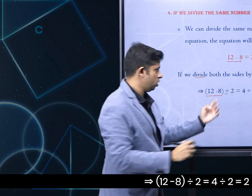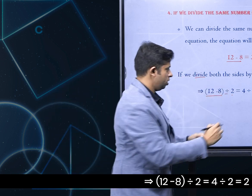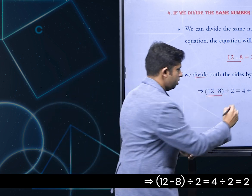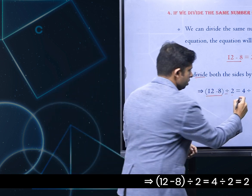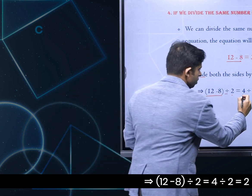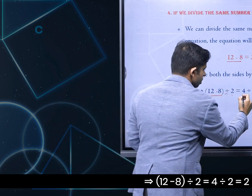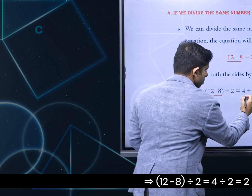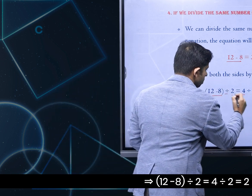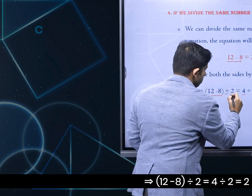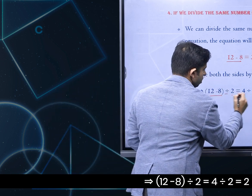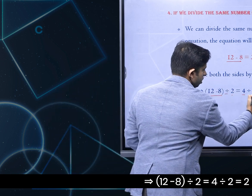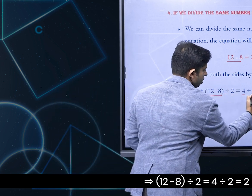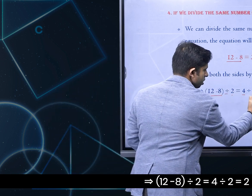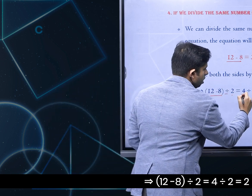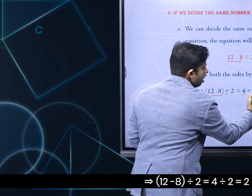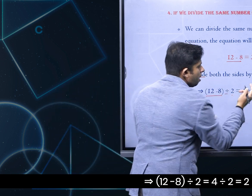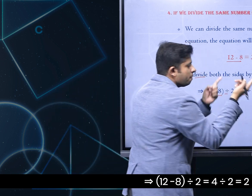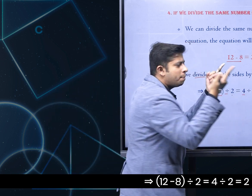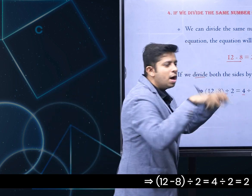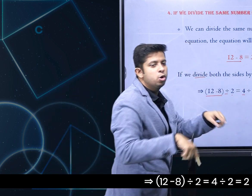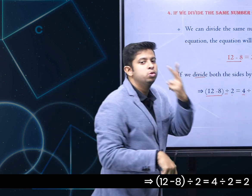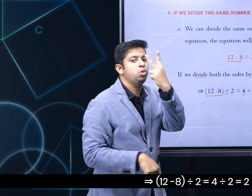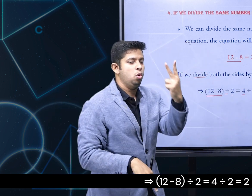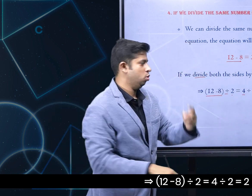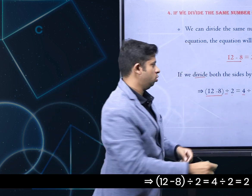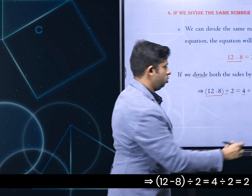4 divided by 2 equals to 2.